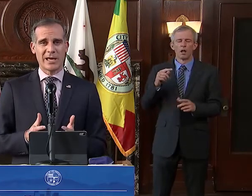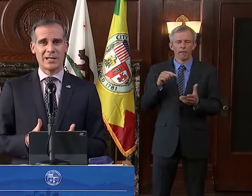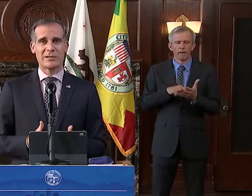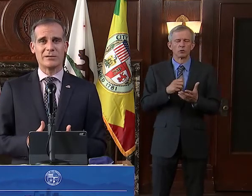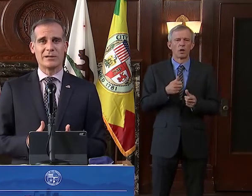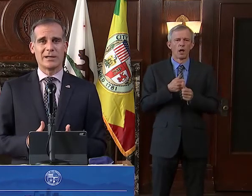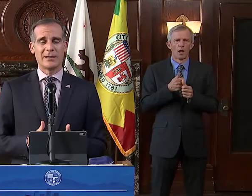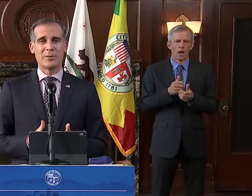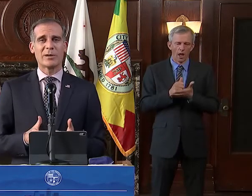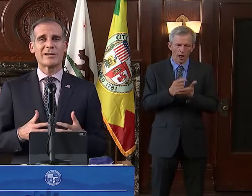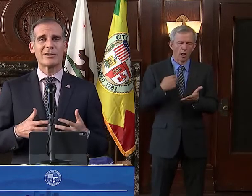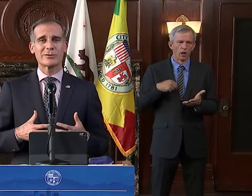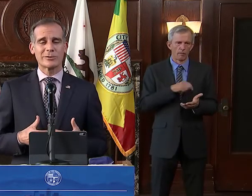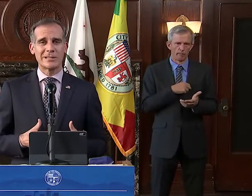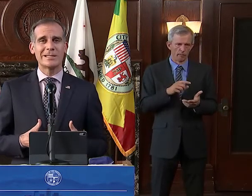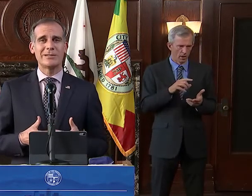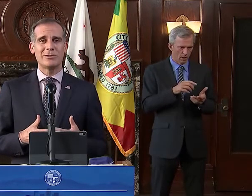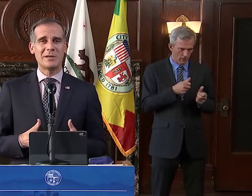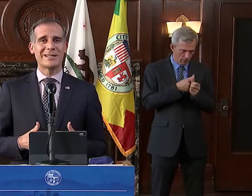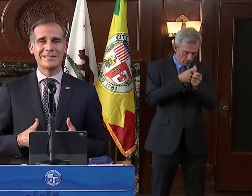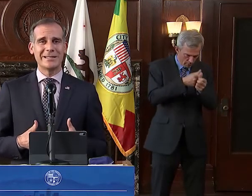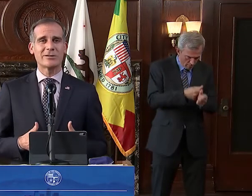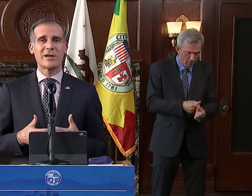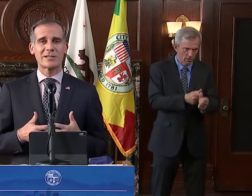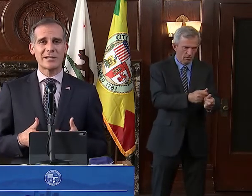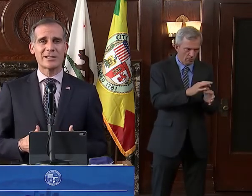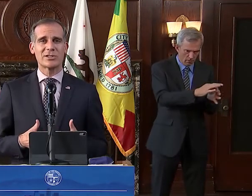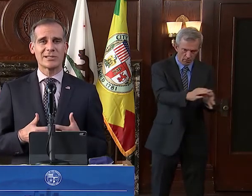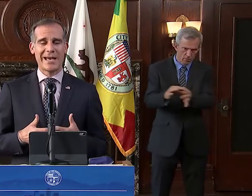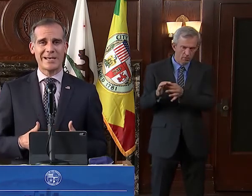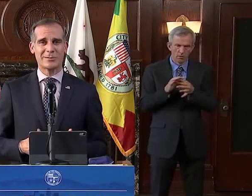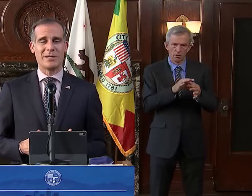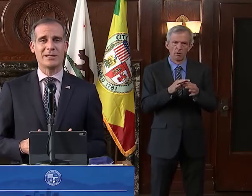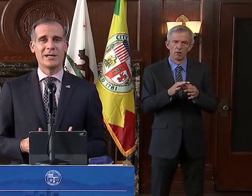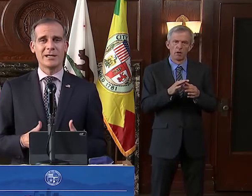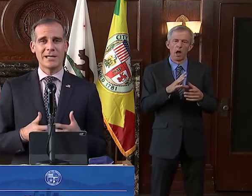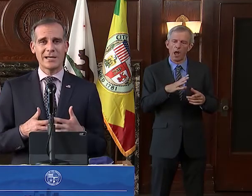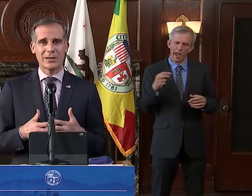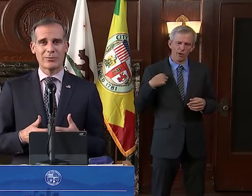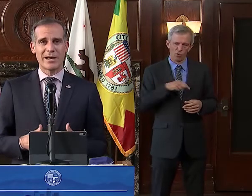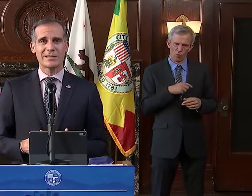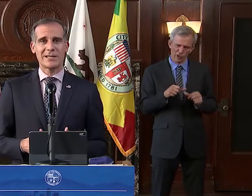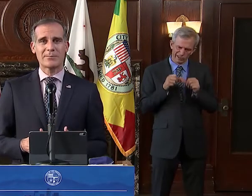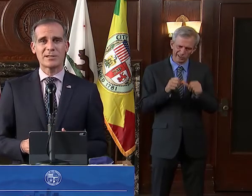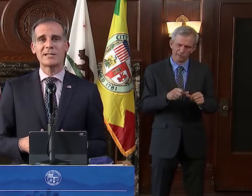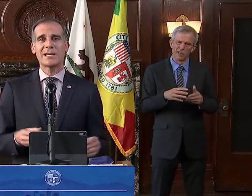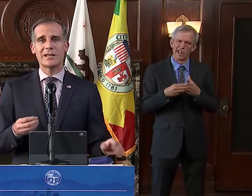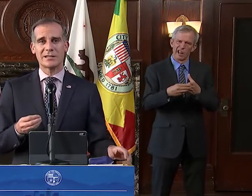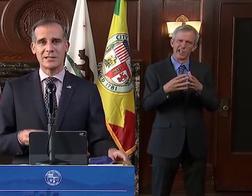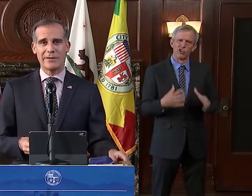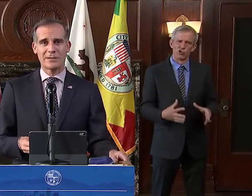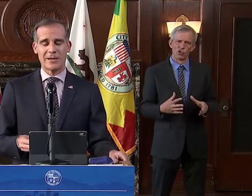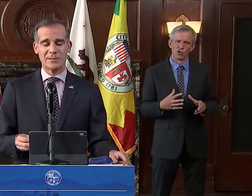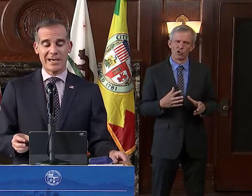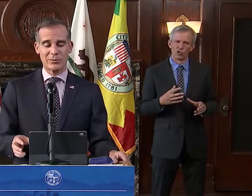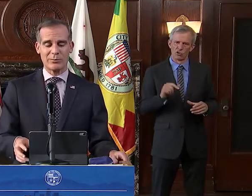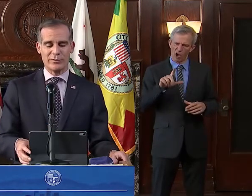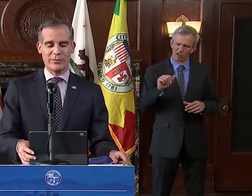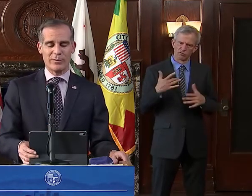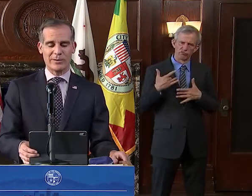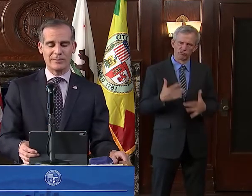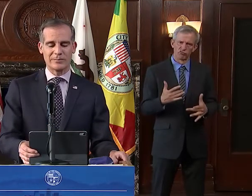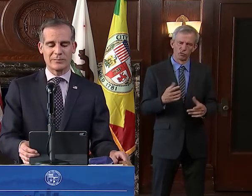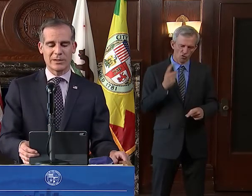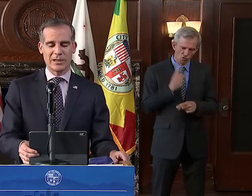what we can do. But we can also continue to be the leader Los Angeles has been, taking the right steps and taking the safe steps as we